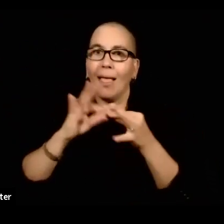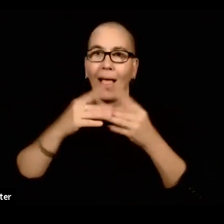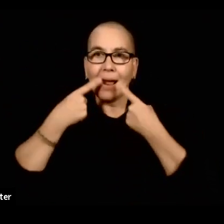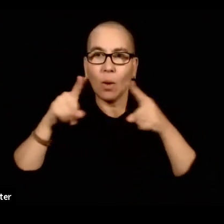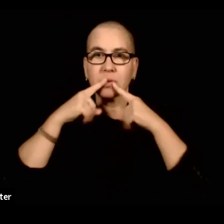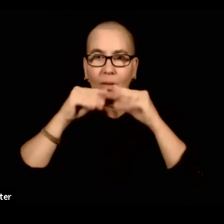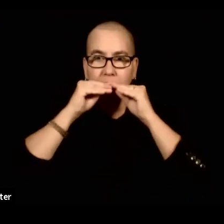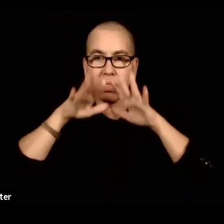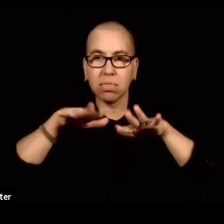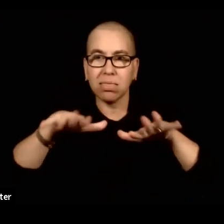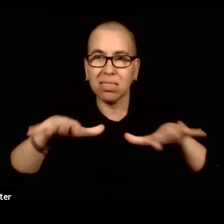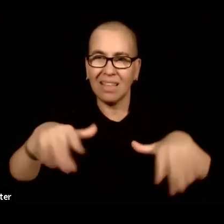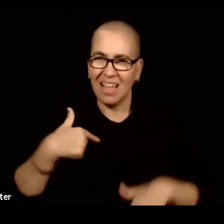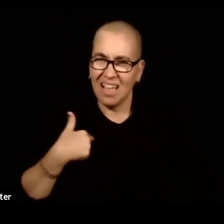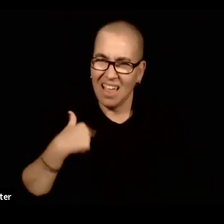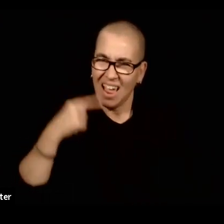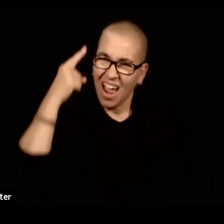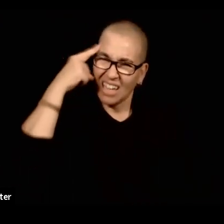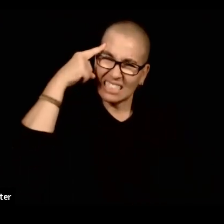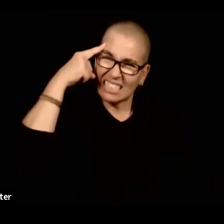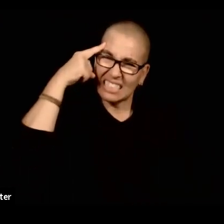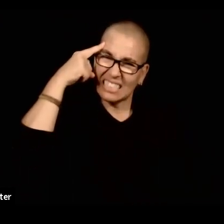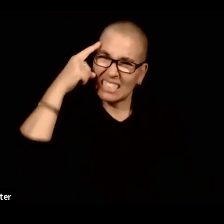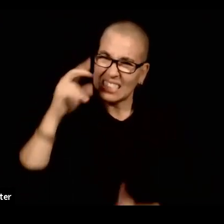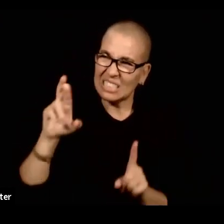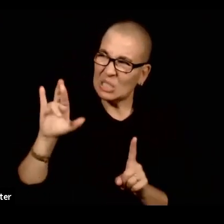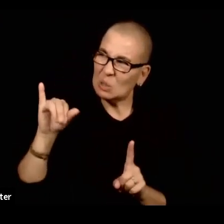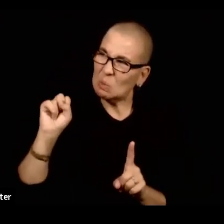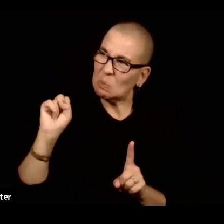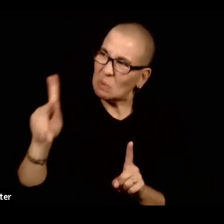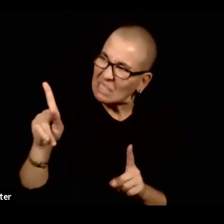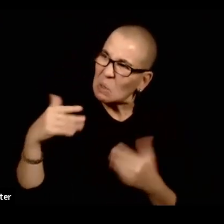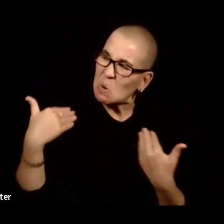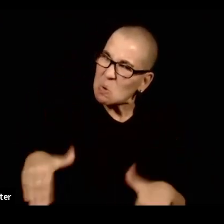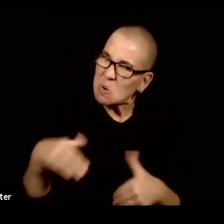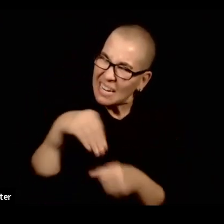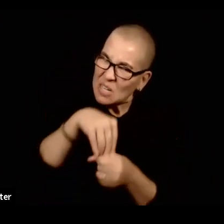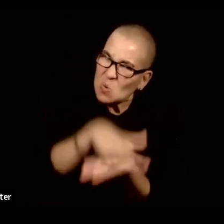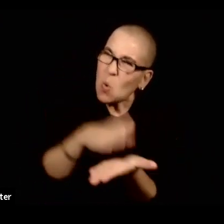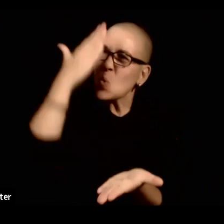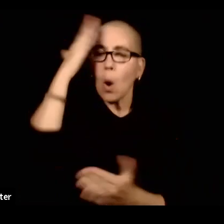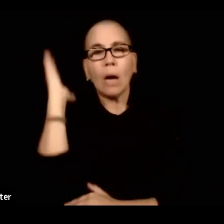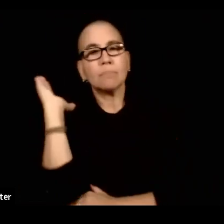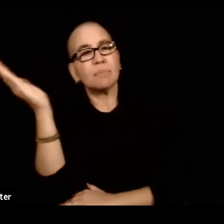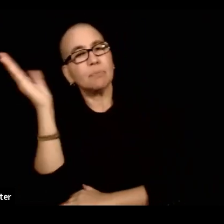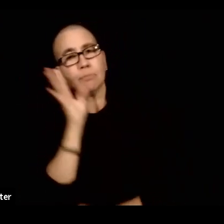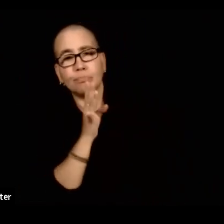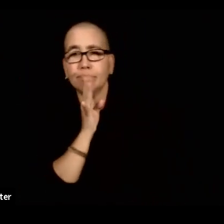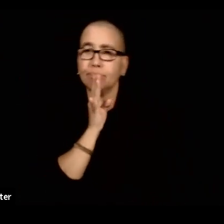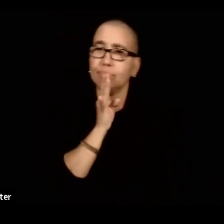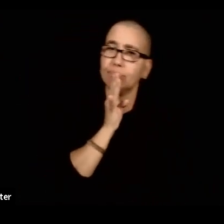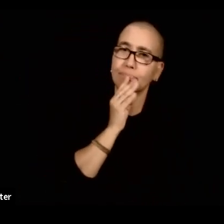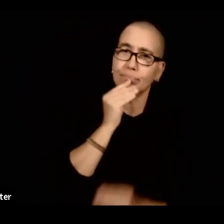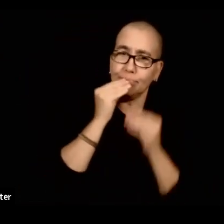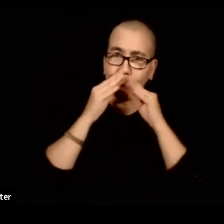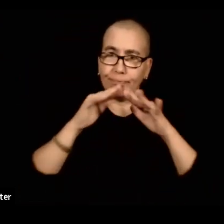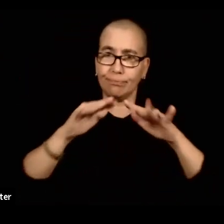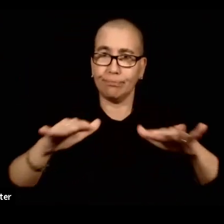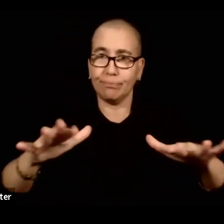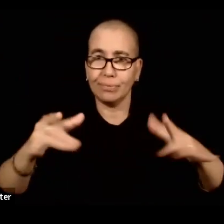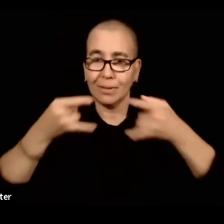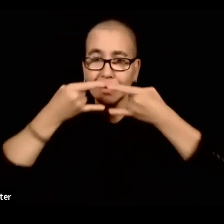in the schools versus, the person-to-person kind of projecting of droplets? And if so, how do you confront that